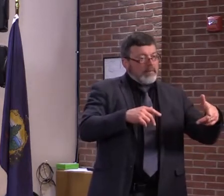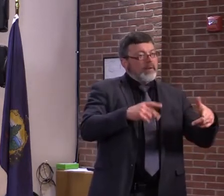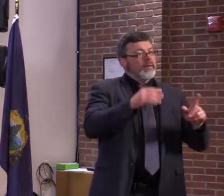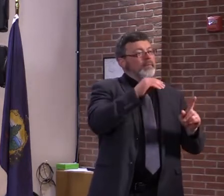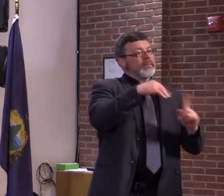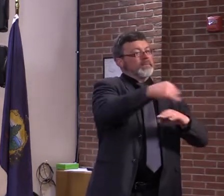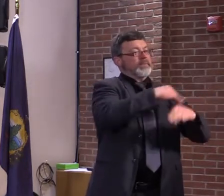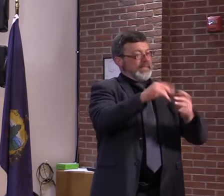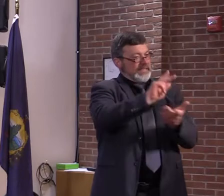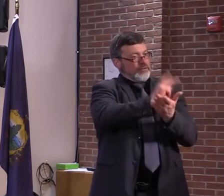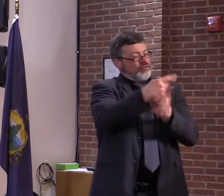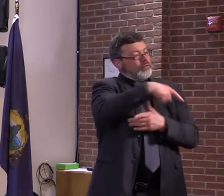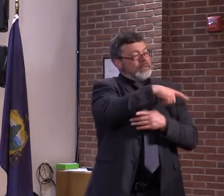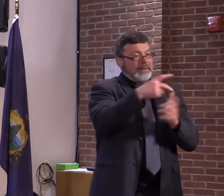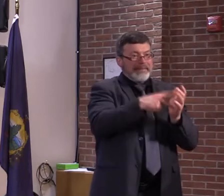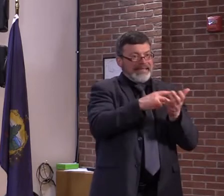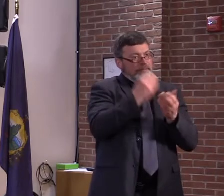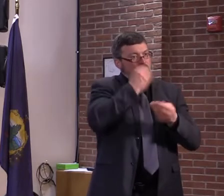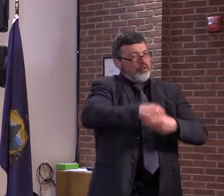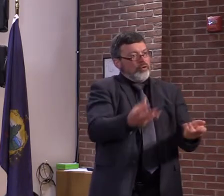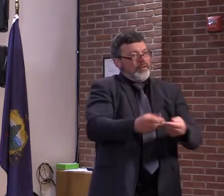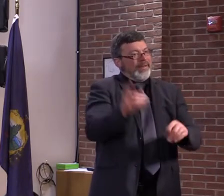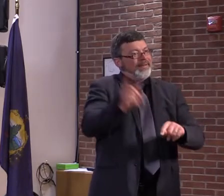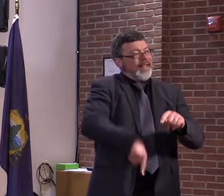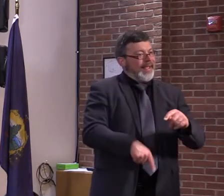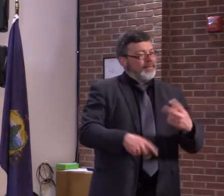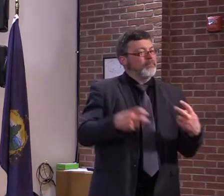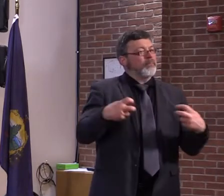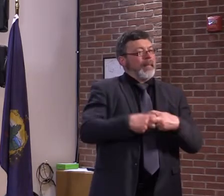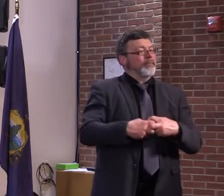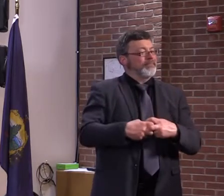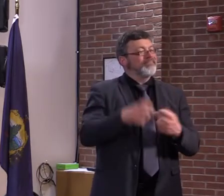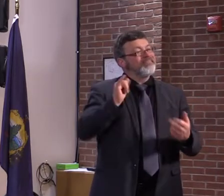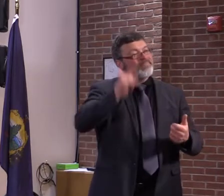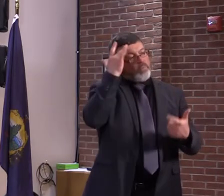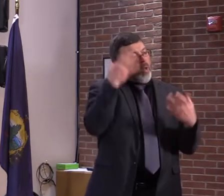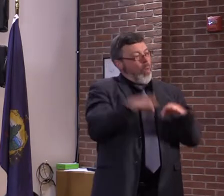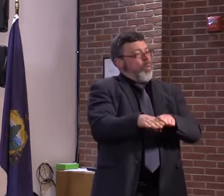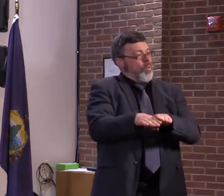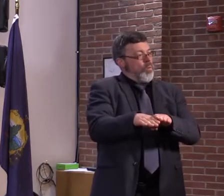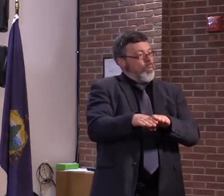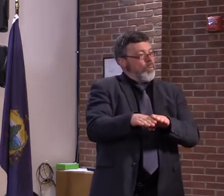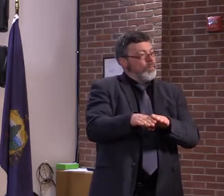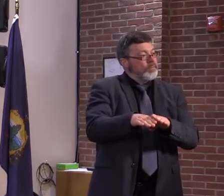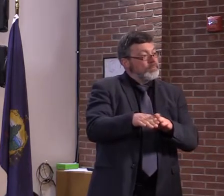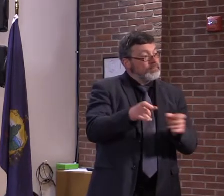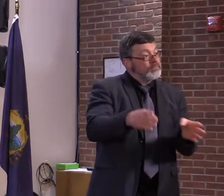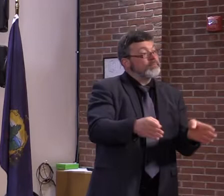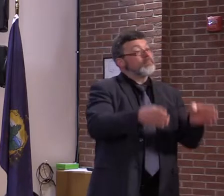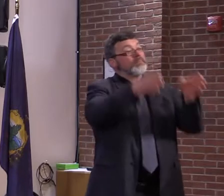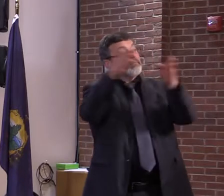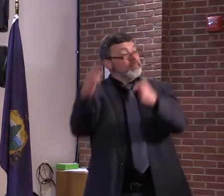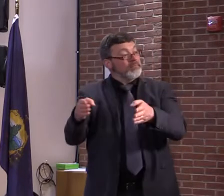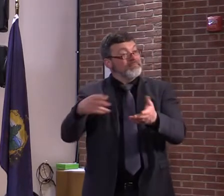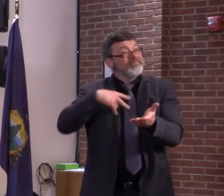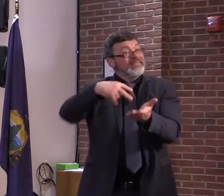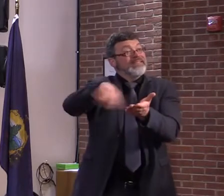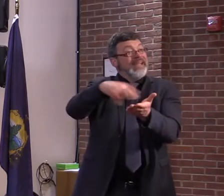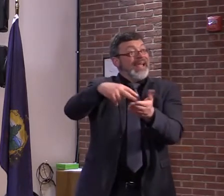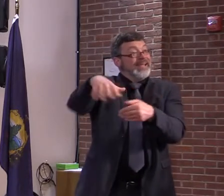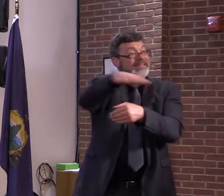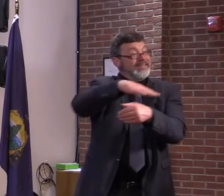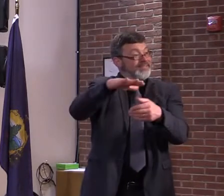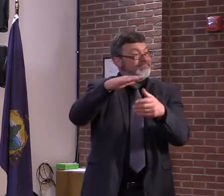again, an operational impact. They were having a dance that involved a lot of students at the elementary and middle schools over the